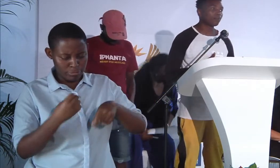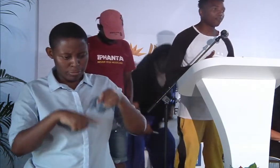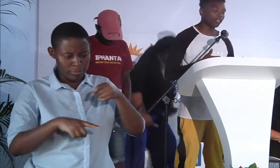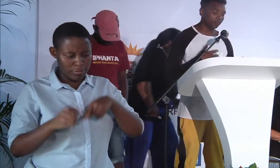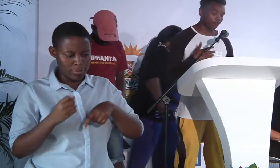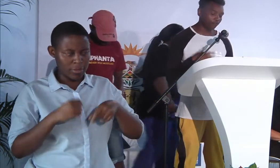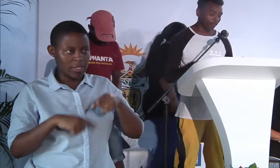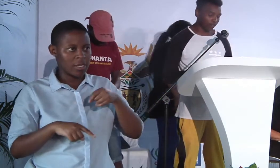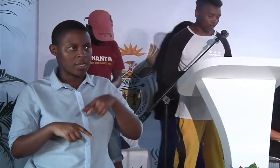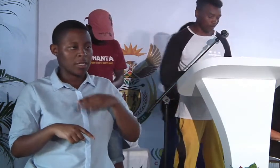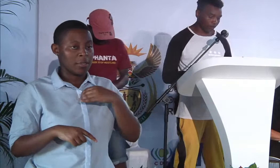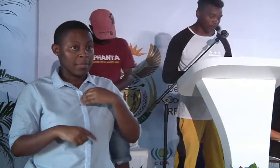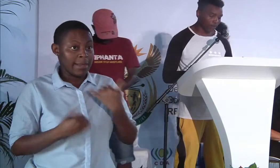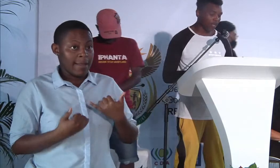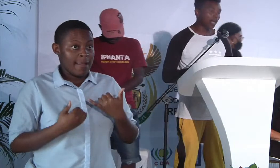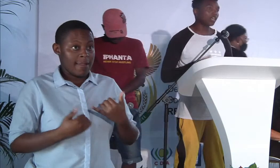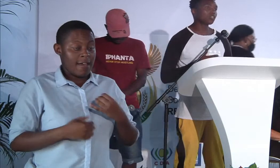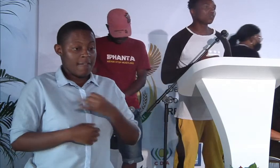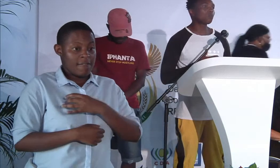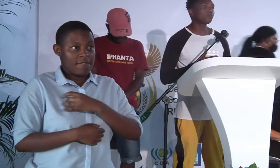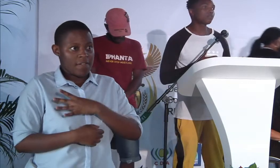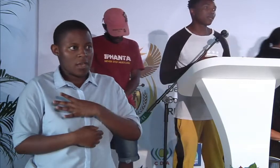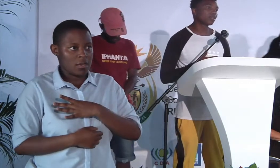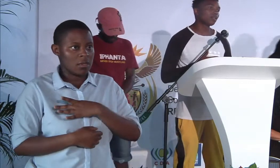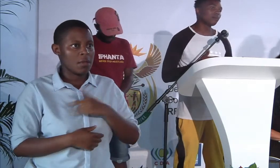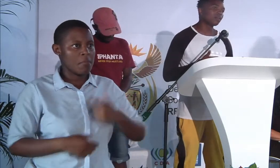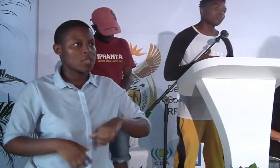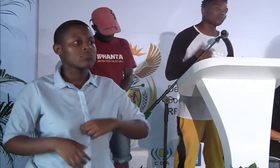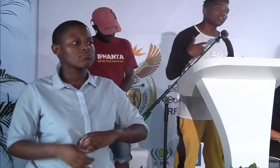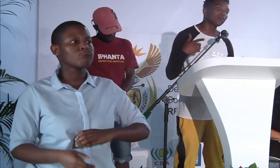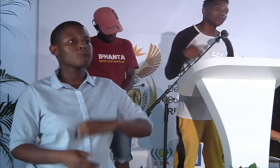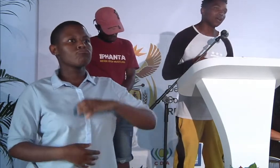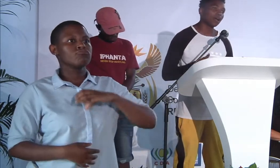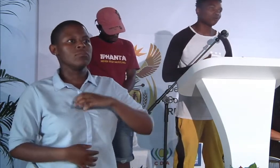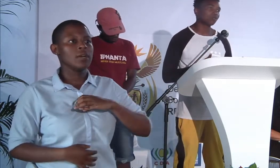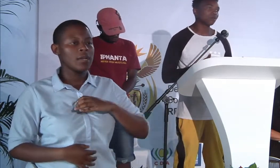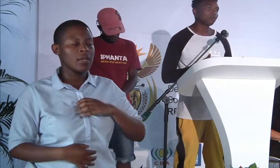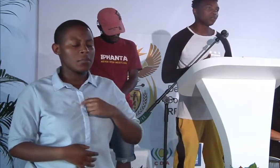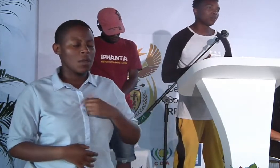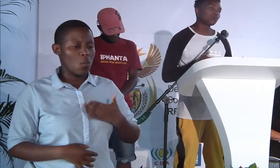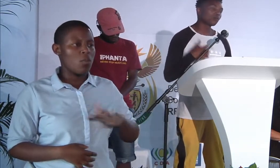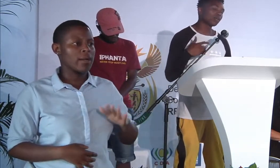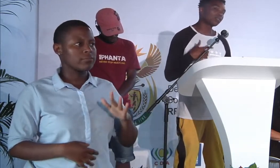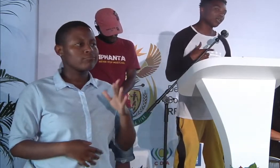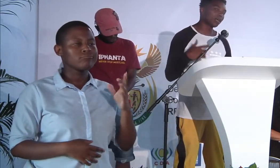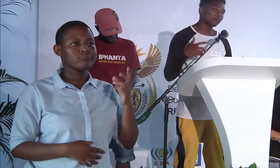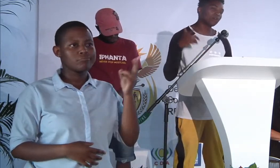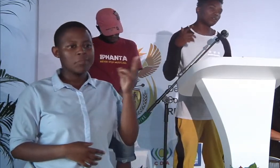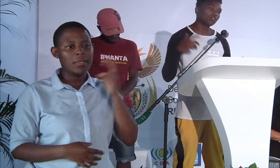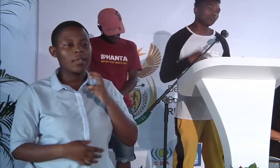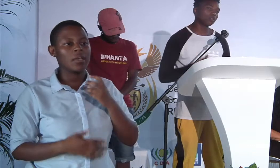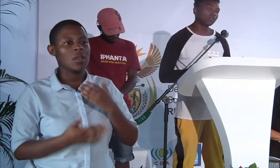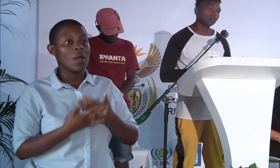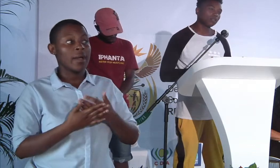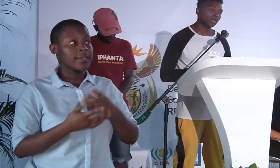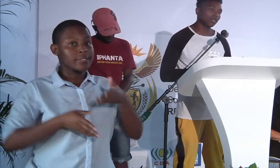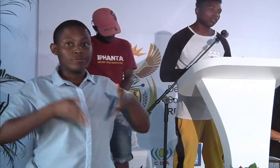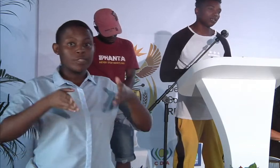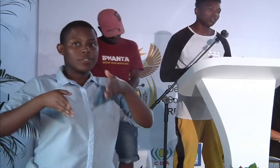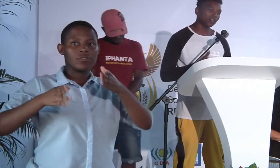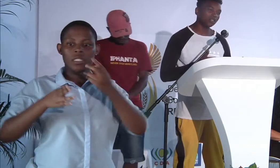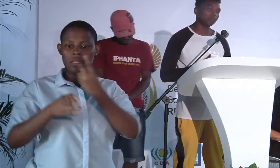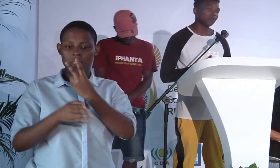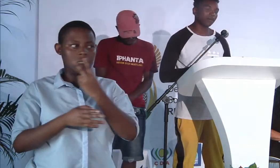up and face my fears. I just hope you take the liberty to hear me out. Because what I see happening on the streets on a